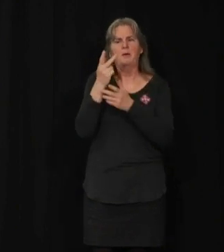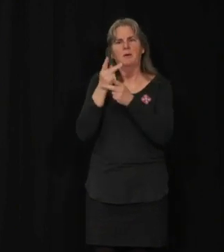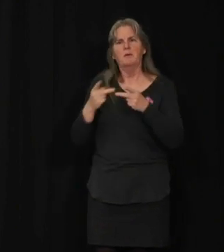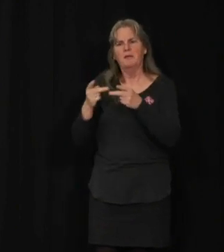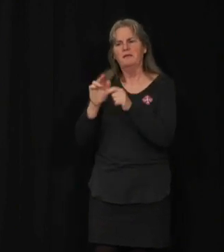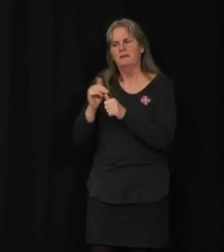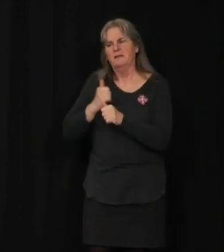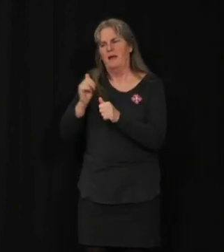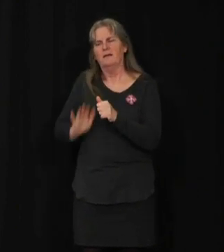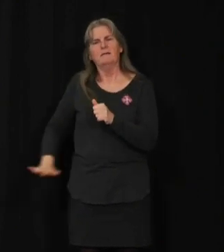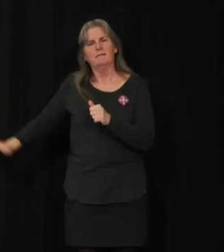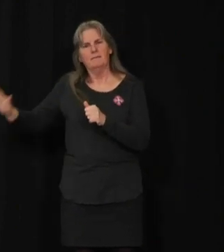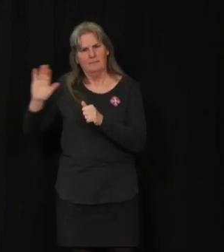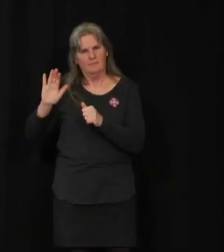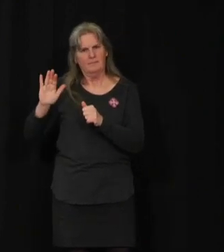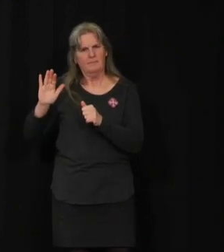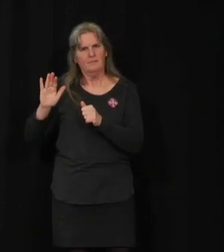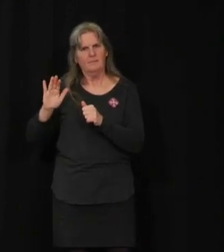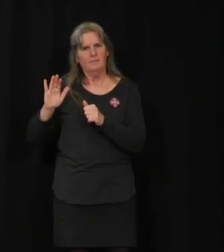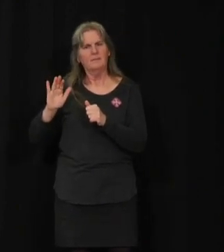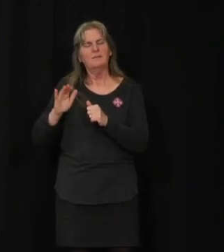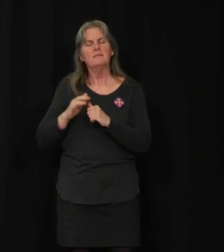of the other plans being